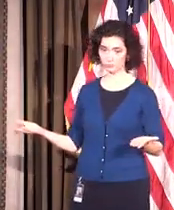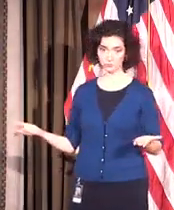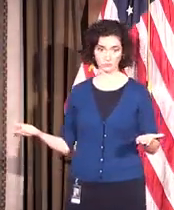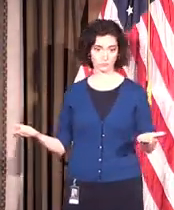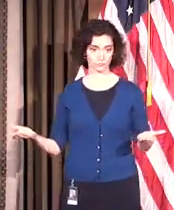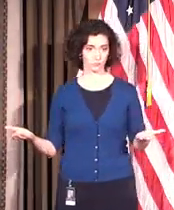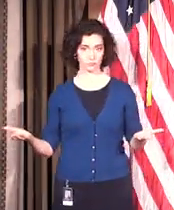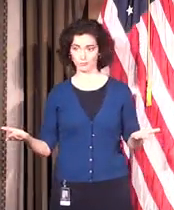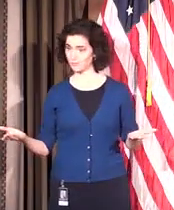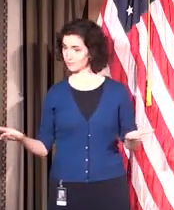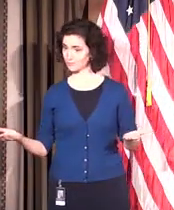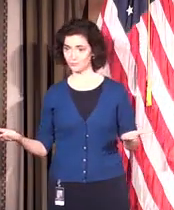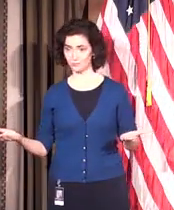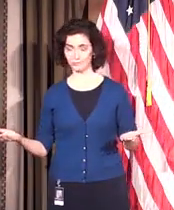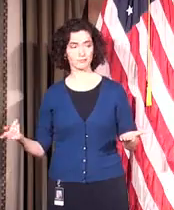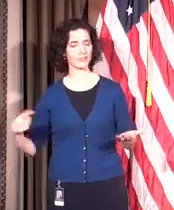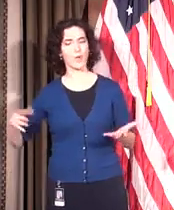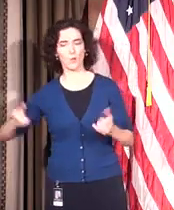I guess